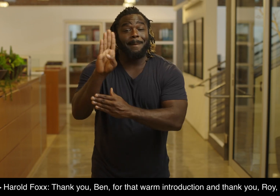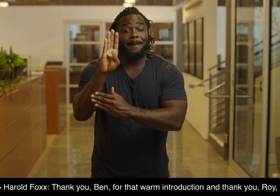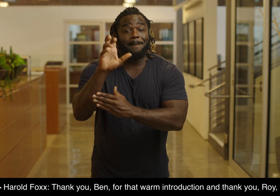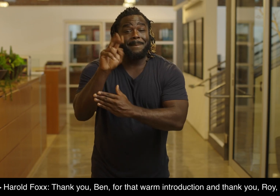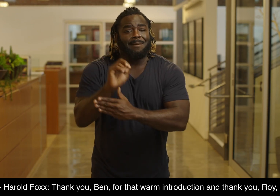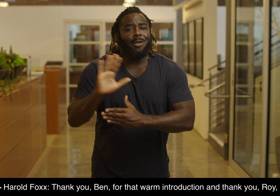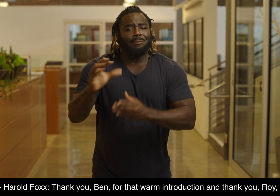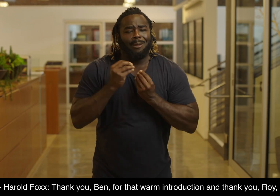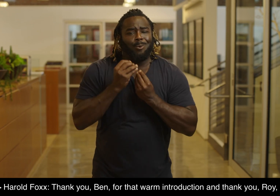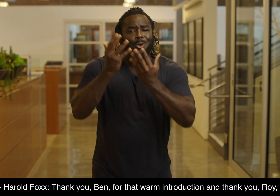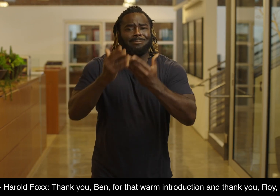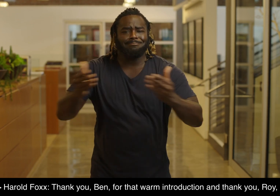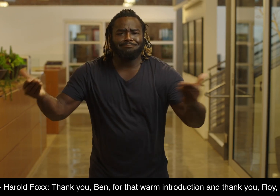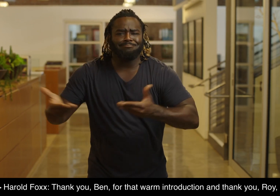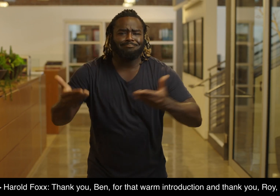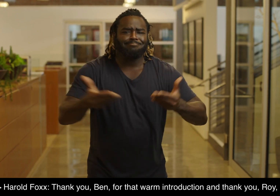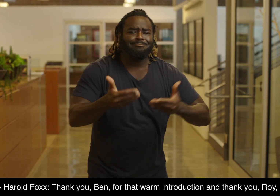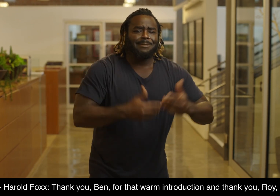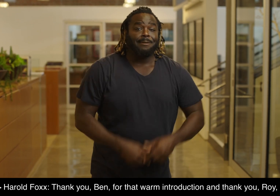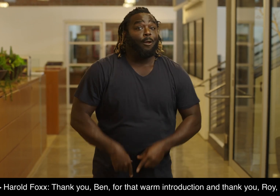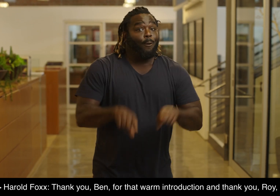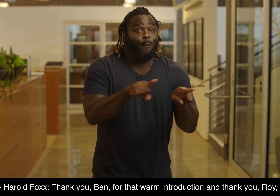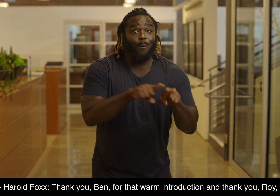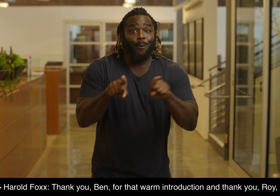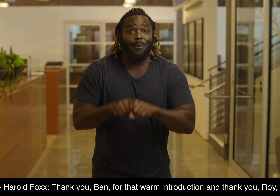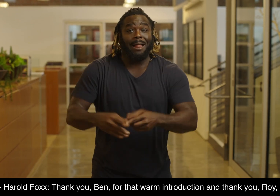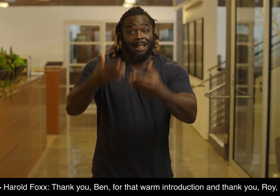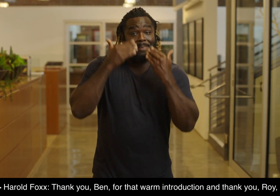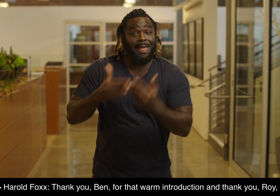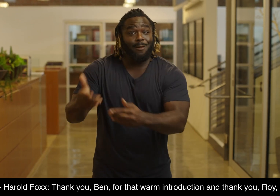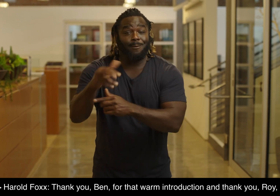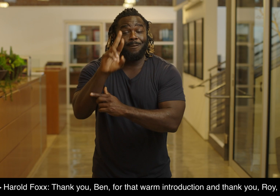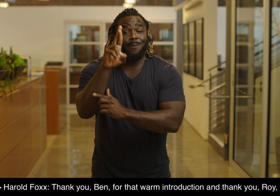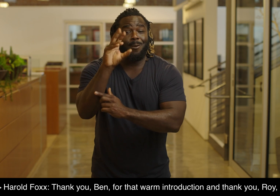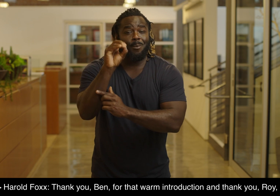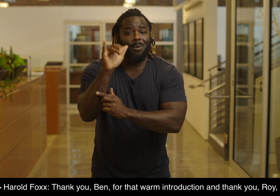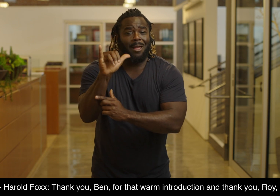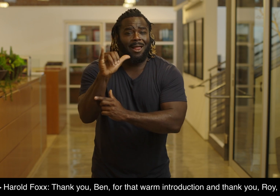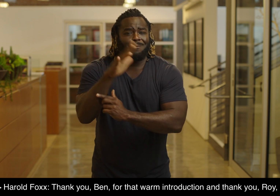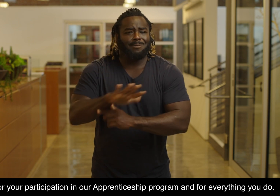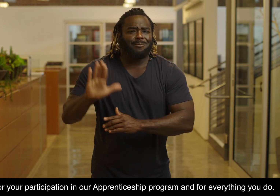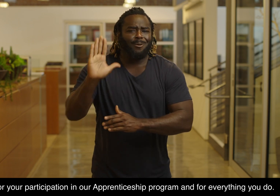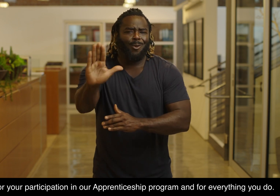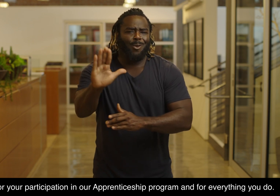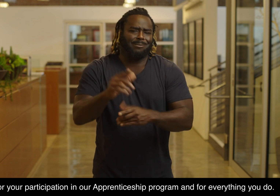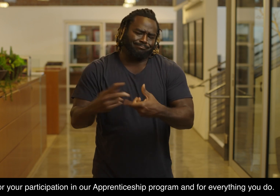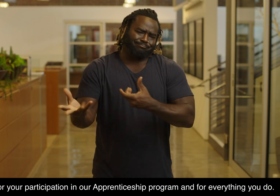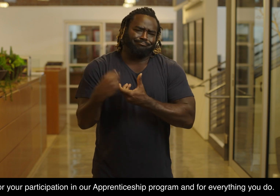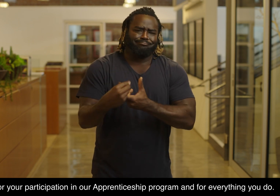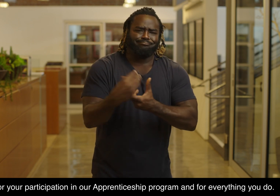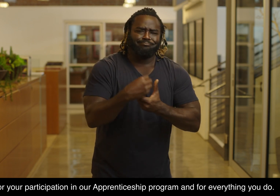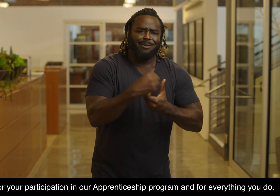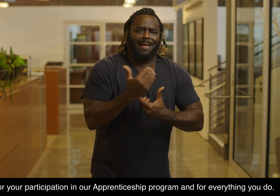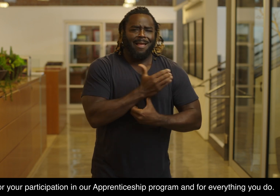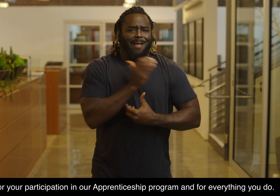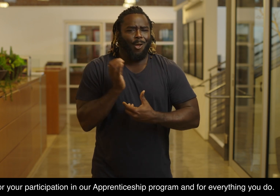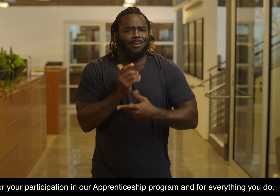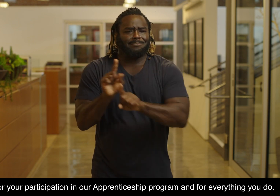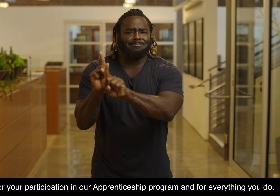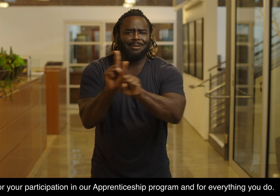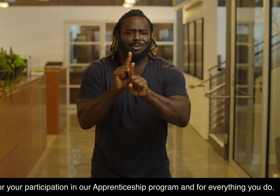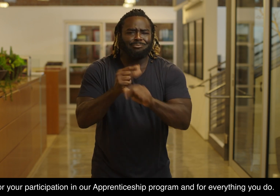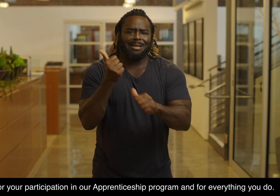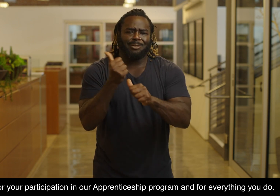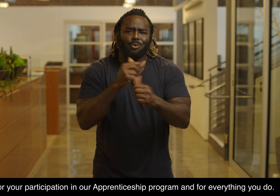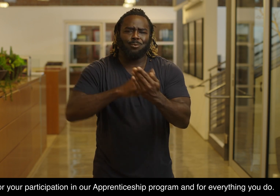Thank you, Ben, for that warm introduction. And thank you, Roy, for your participation in